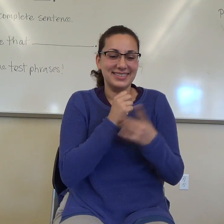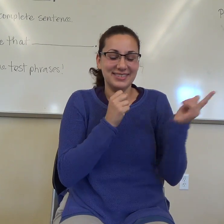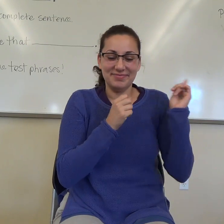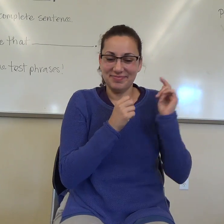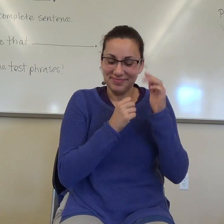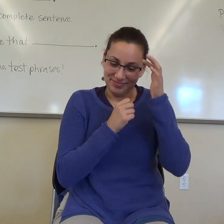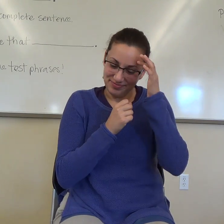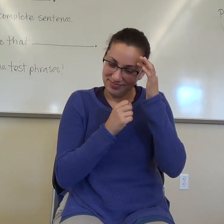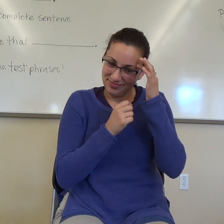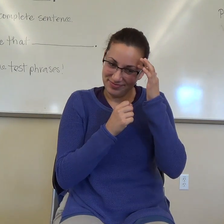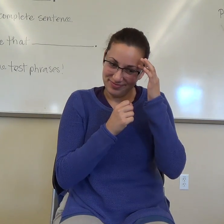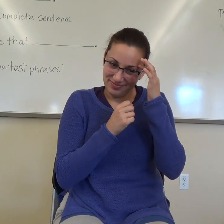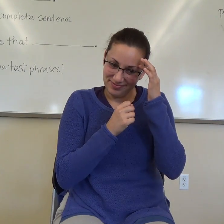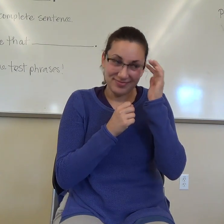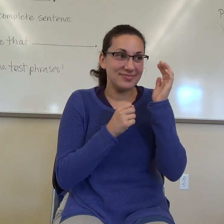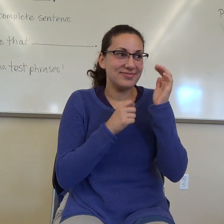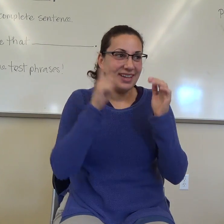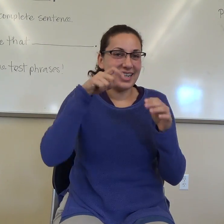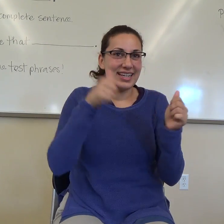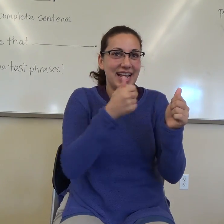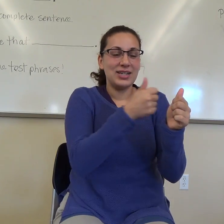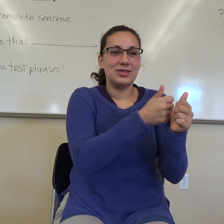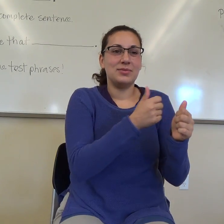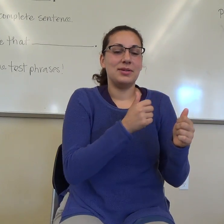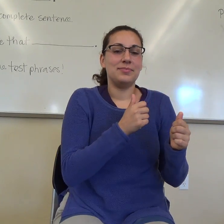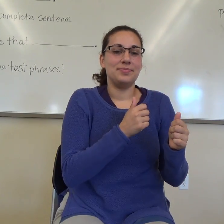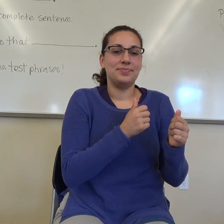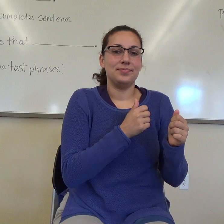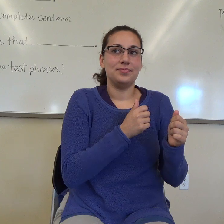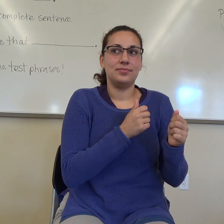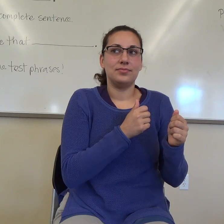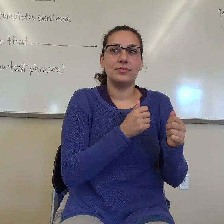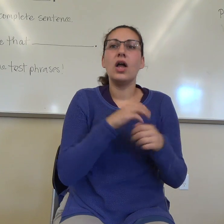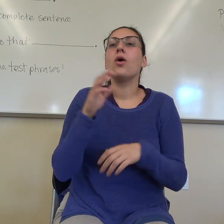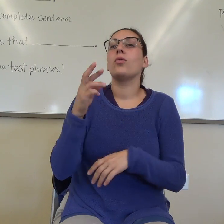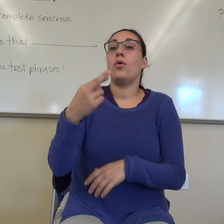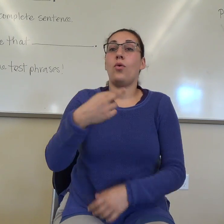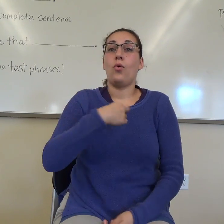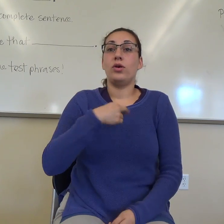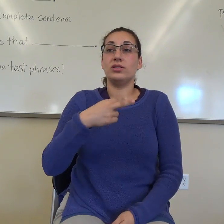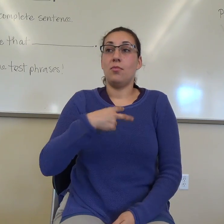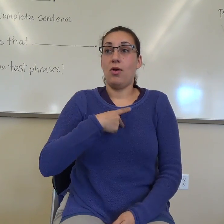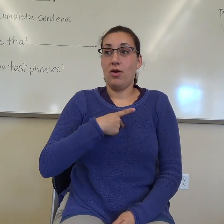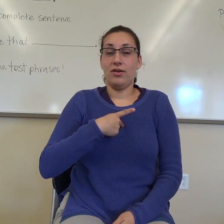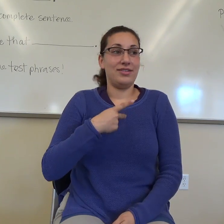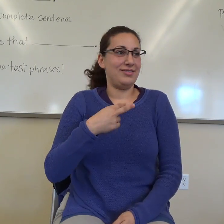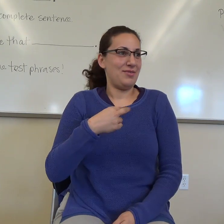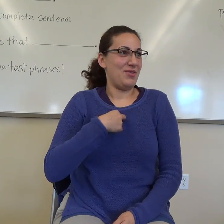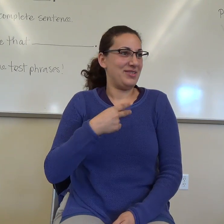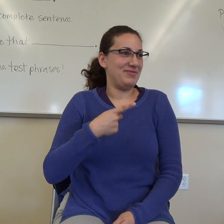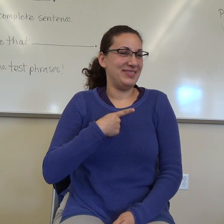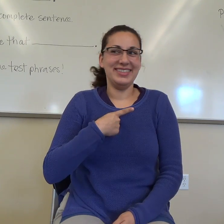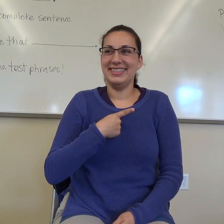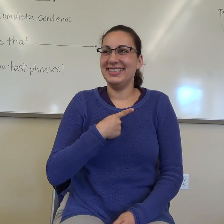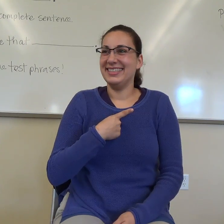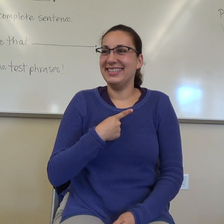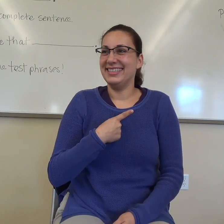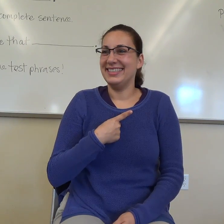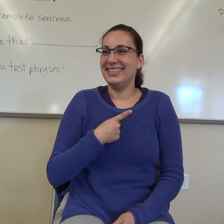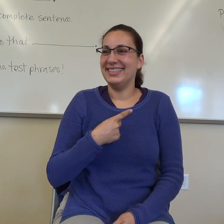I actually thought she was the Okay, first. yeah, we all thought she was. What about this one? What is usually,